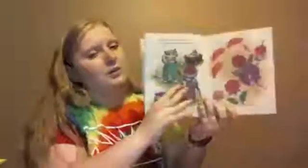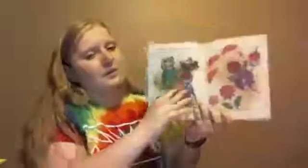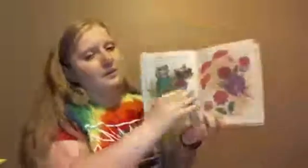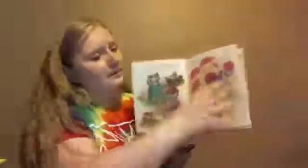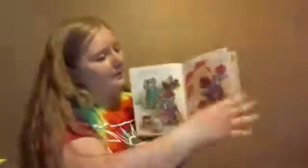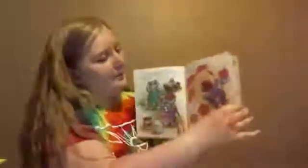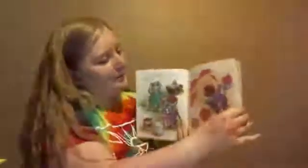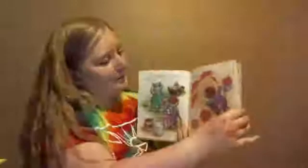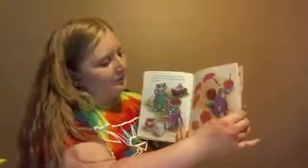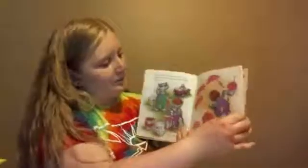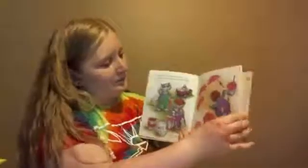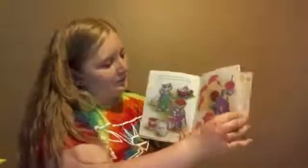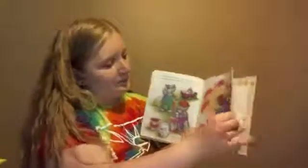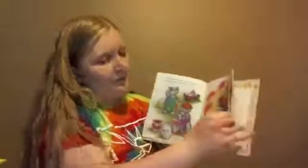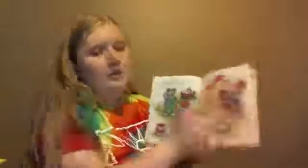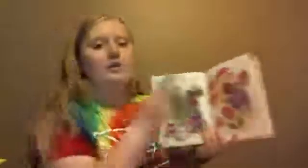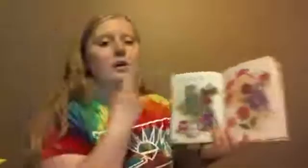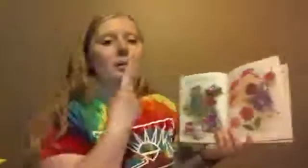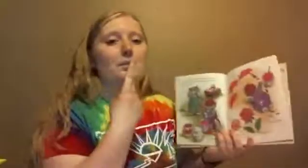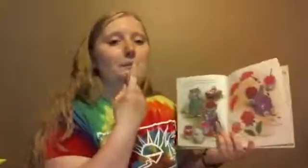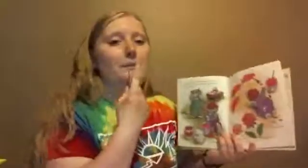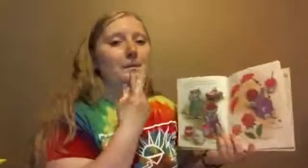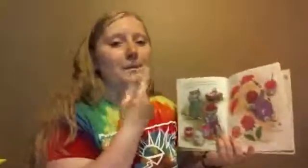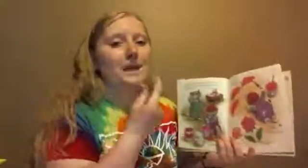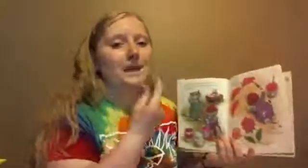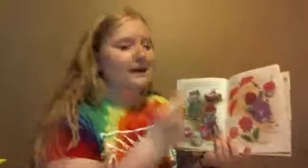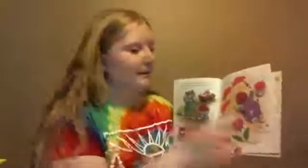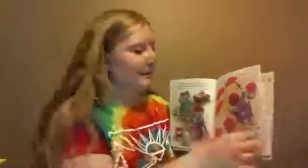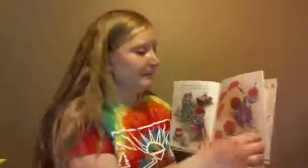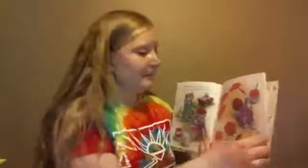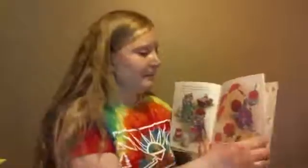toes. So pink.